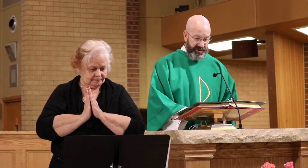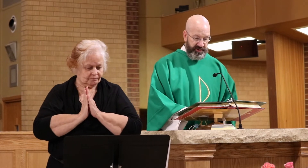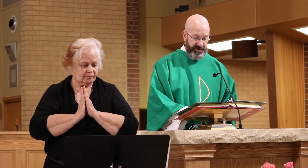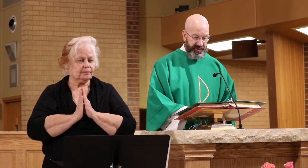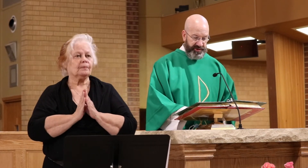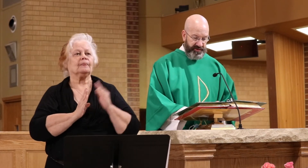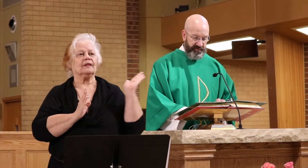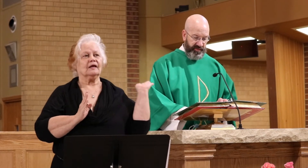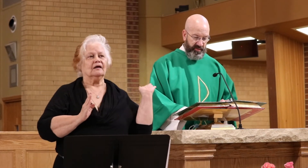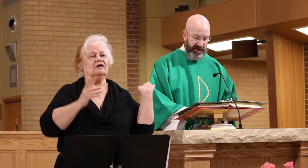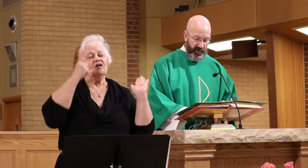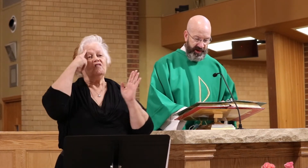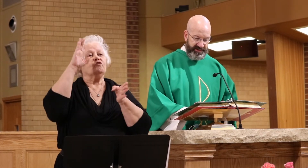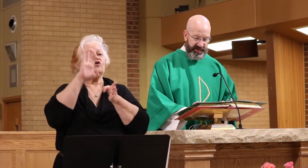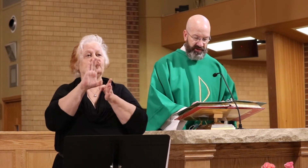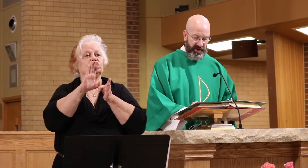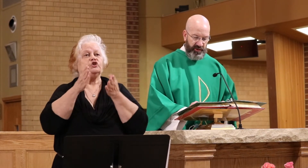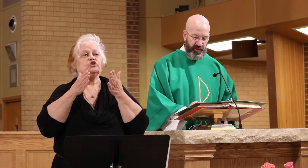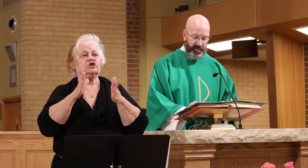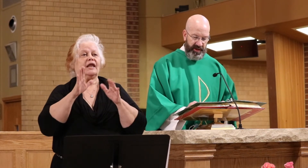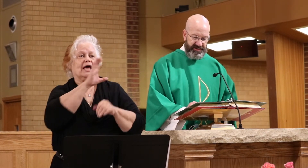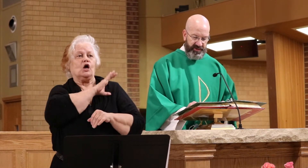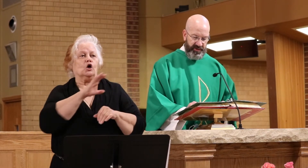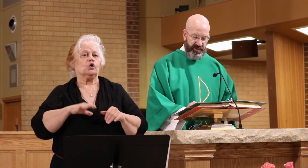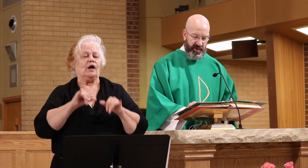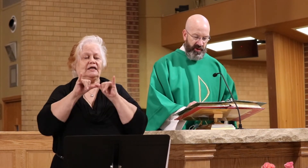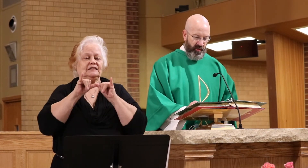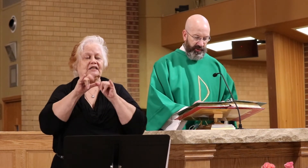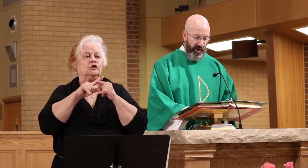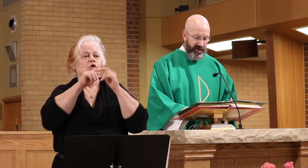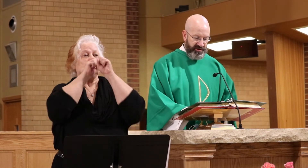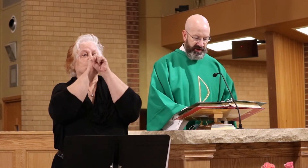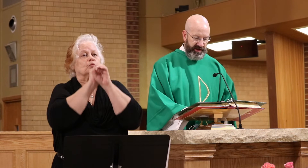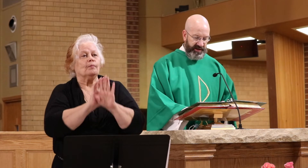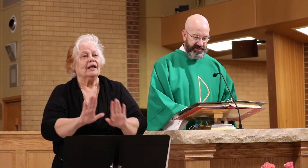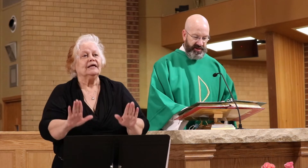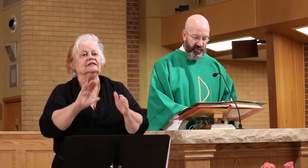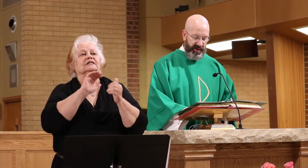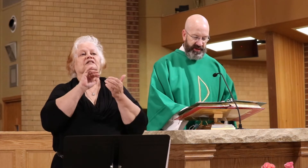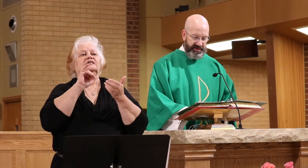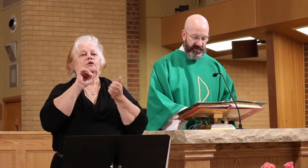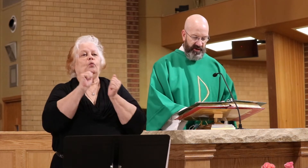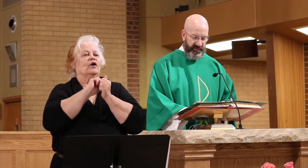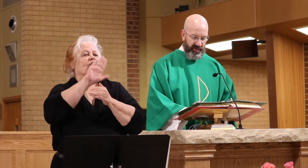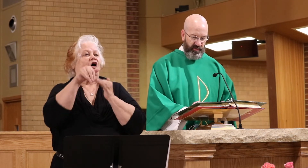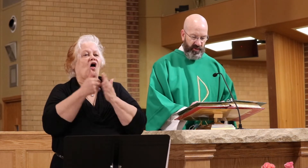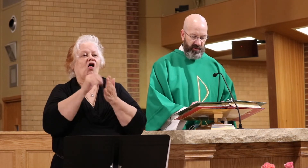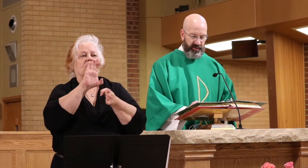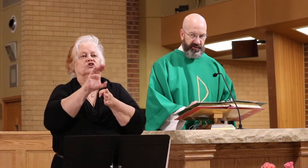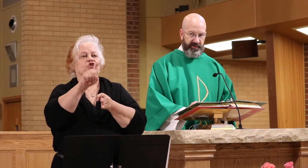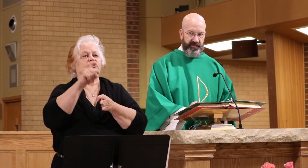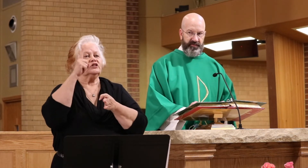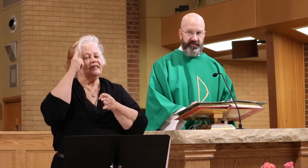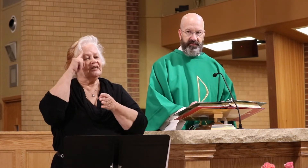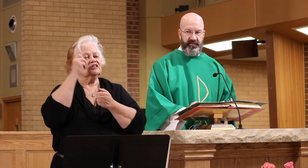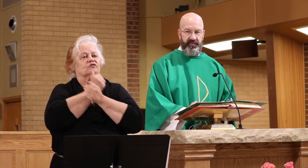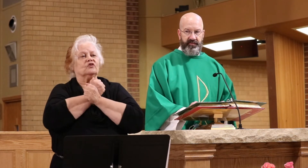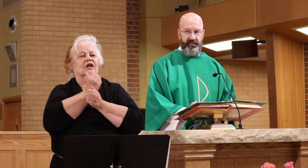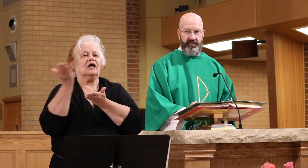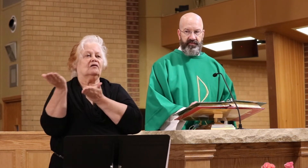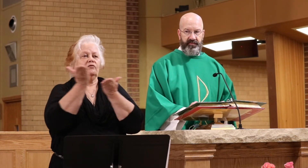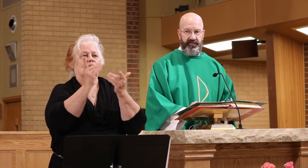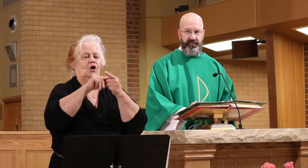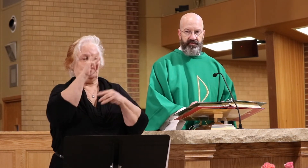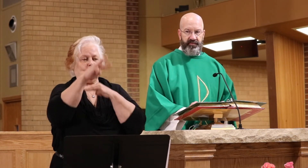For the Church, may Christ continue to bless her with all she needs to bring His love to the world.